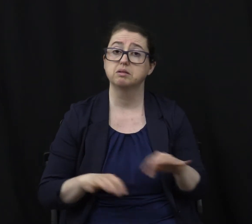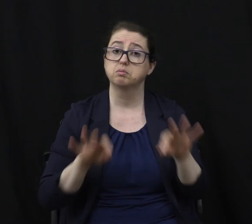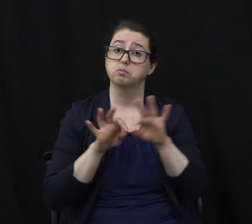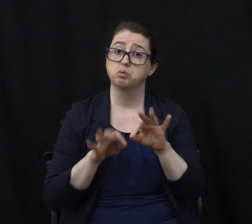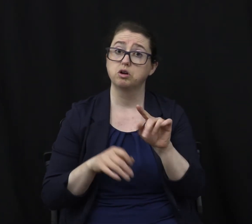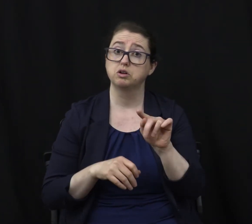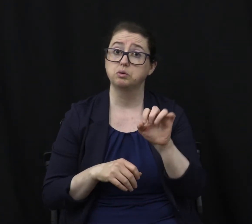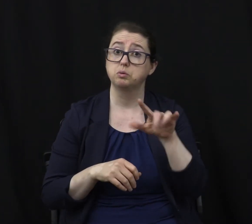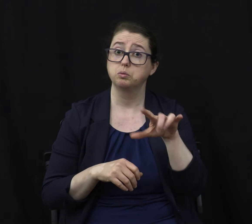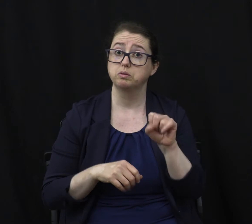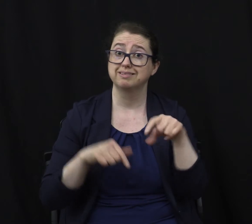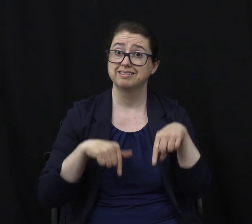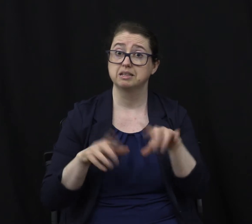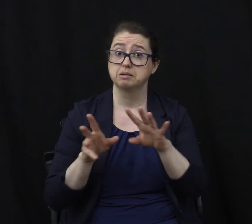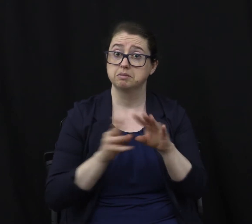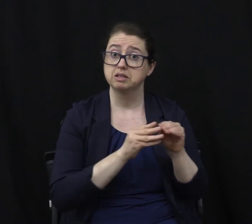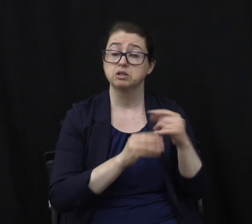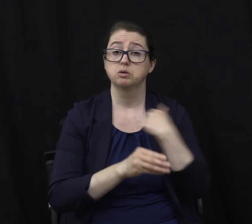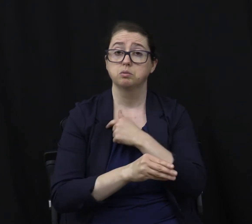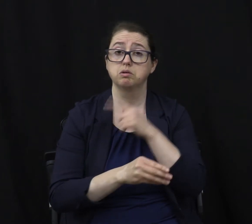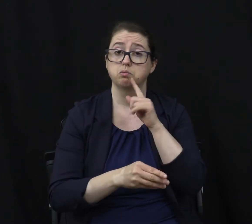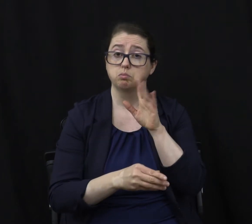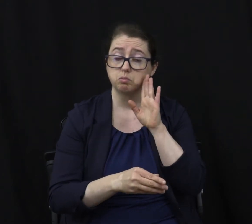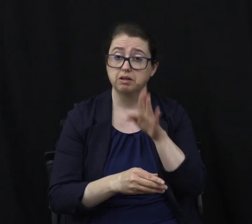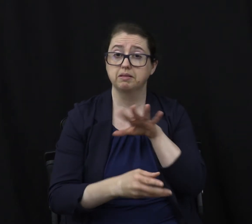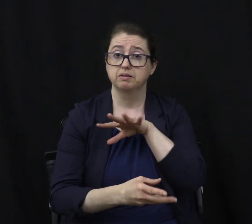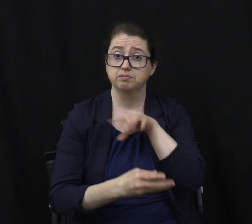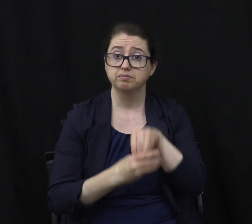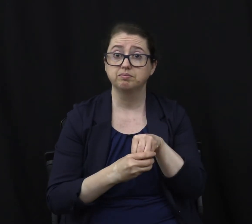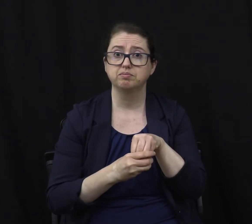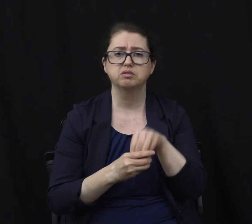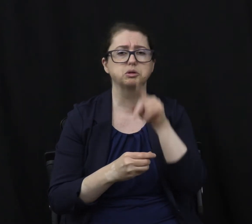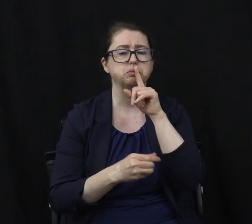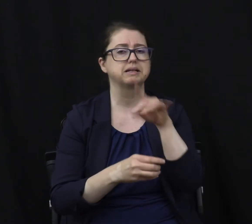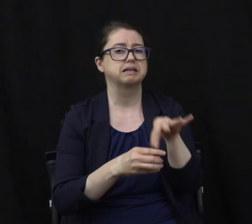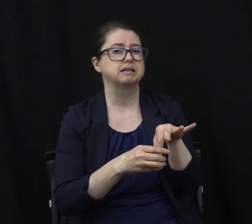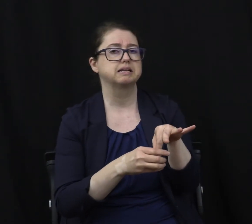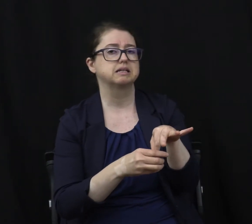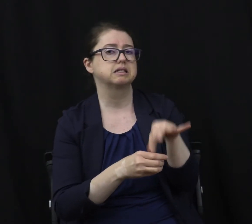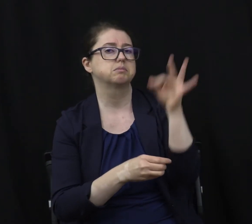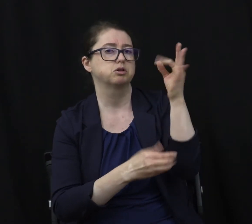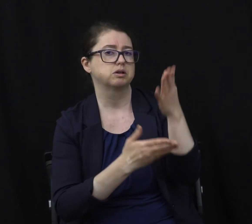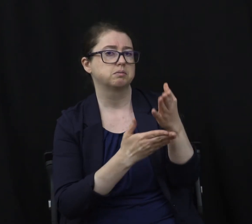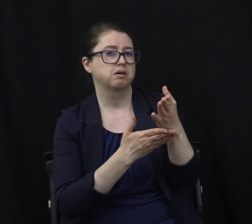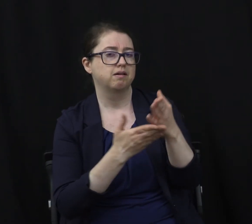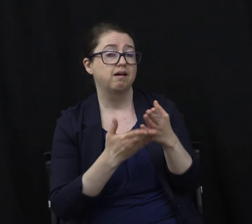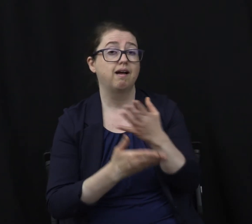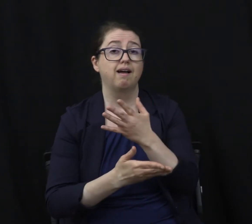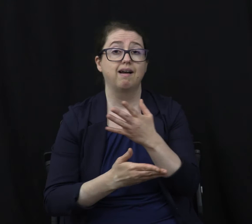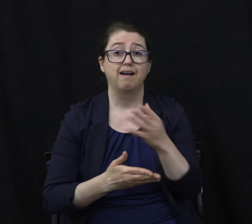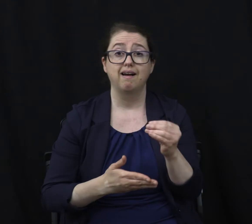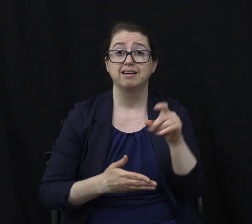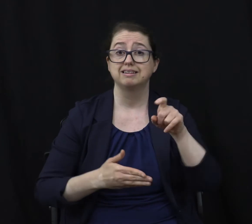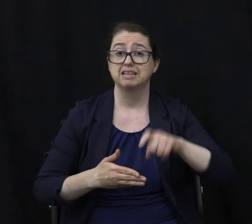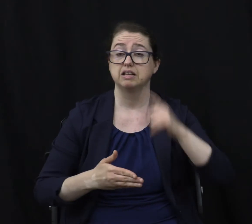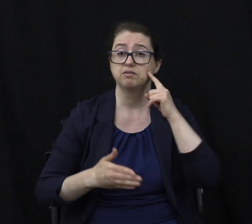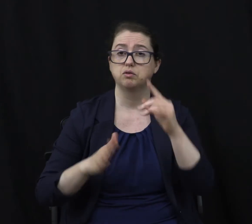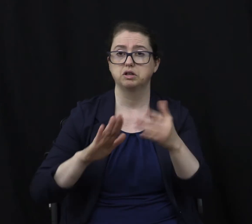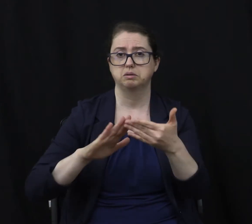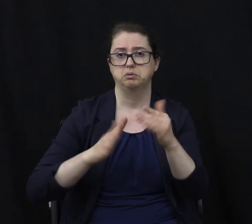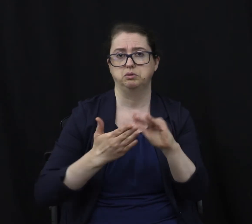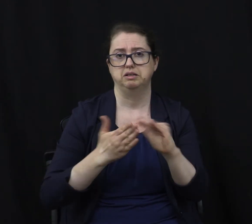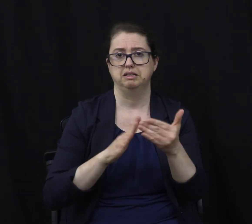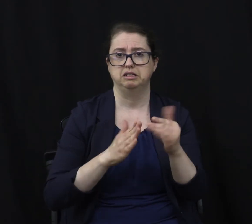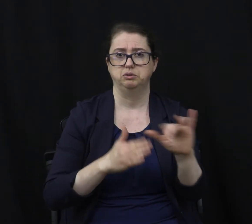will incorporate is the spiritual aspect as well as the need for community. This seminar